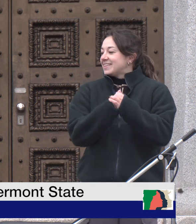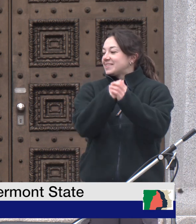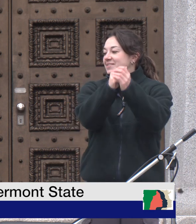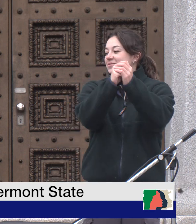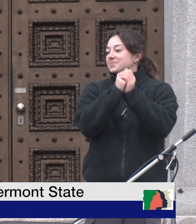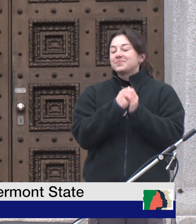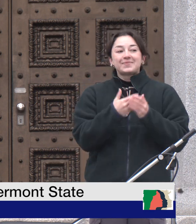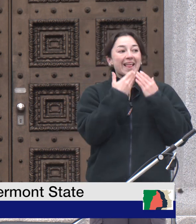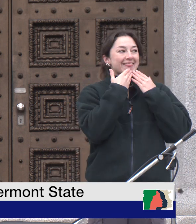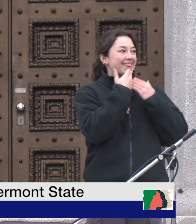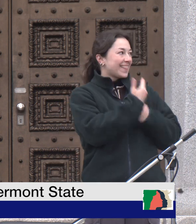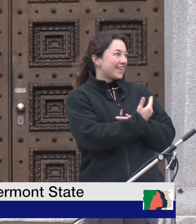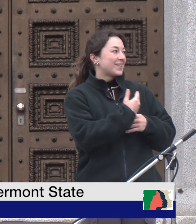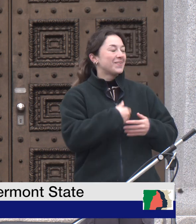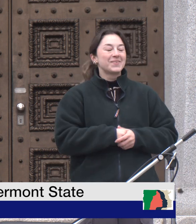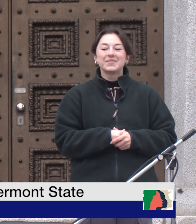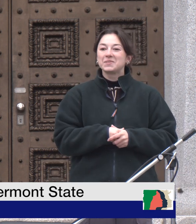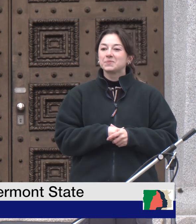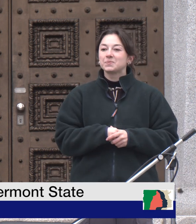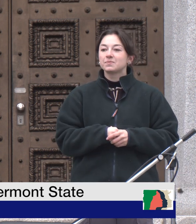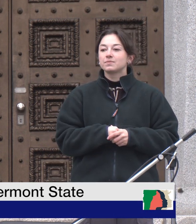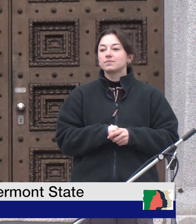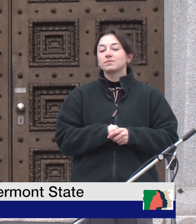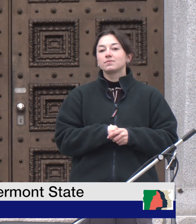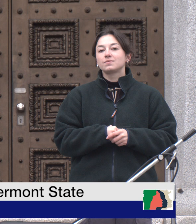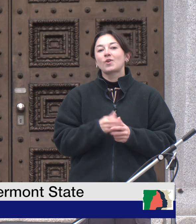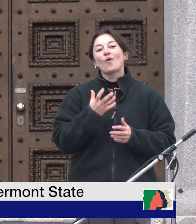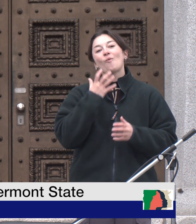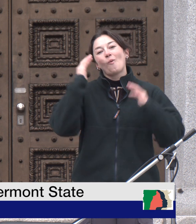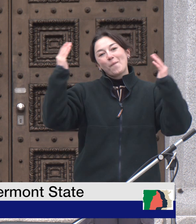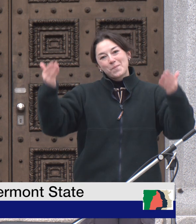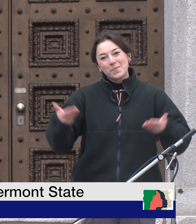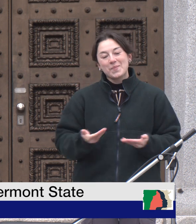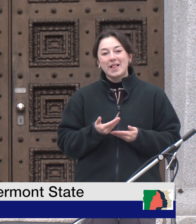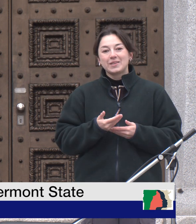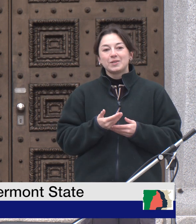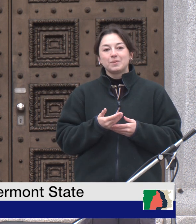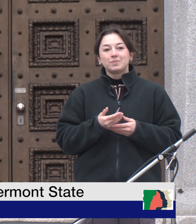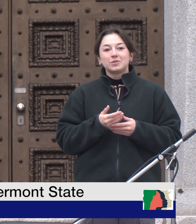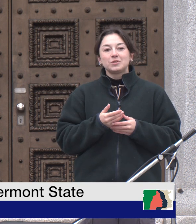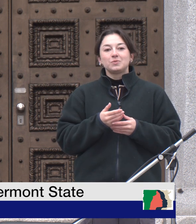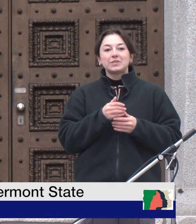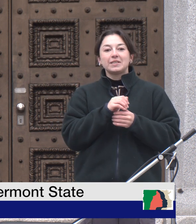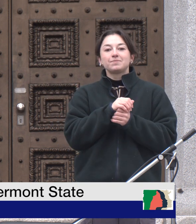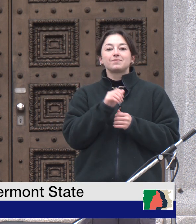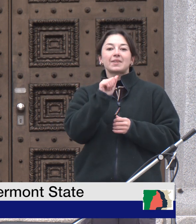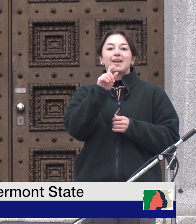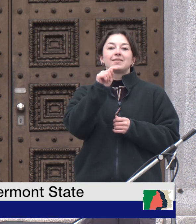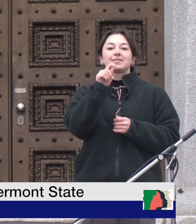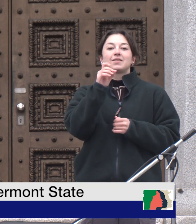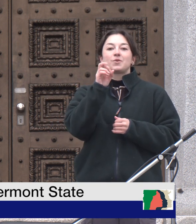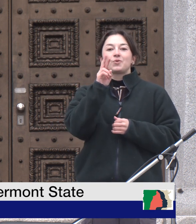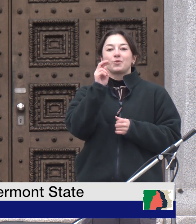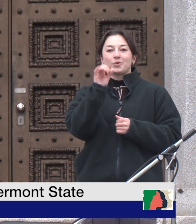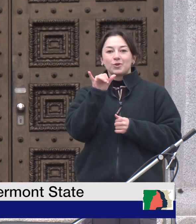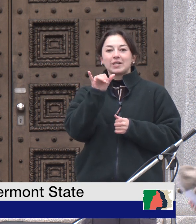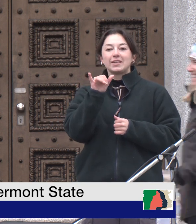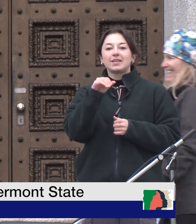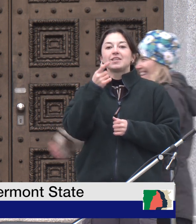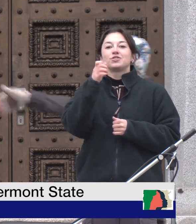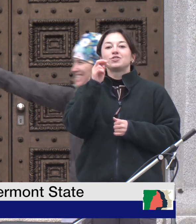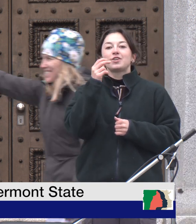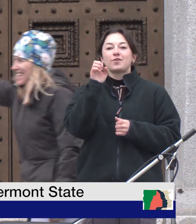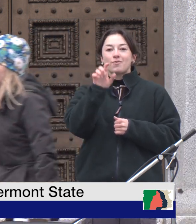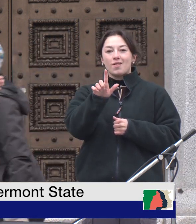Thank you, Christine. Let us give a warm welcome to Vermont's Attorney General, Charity Clark.